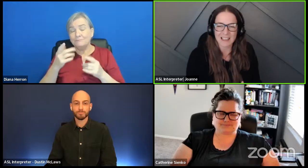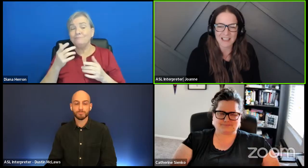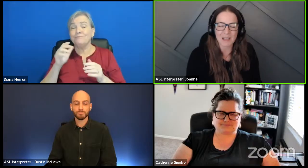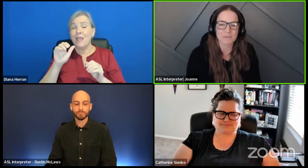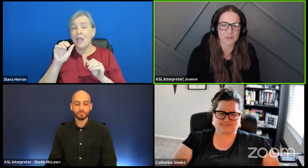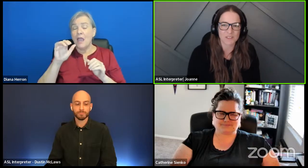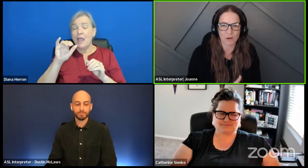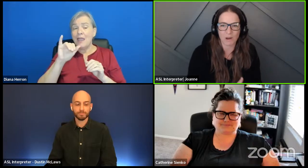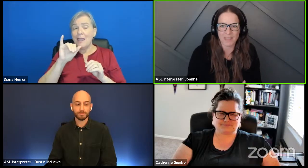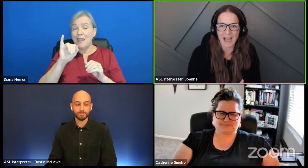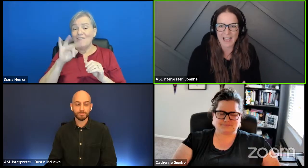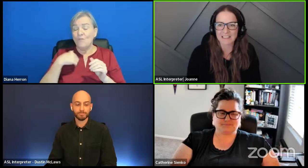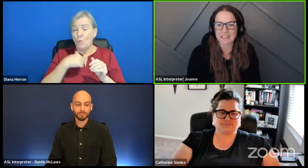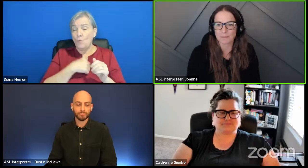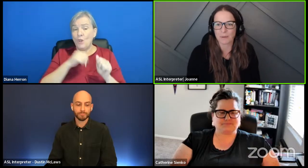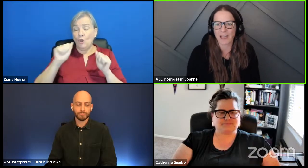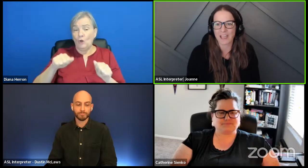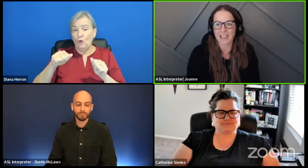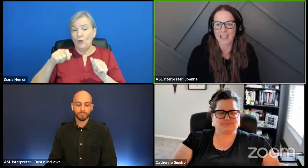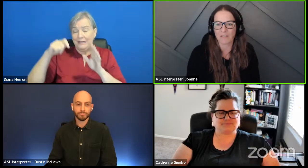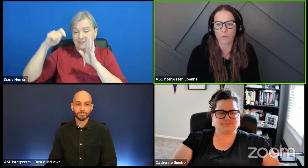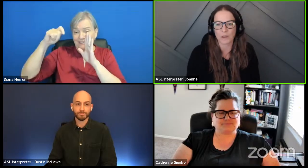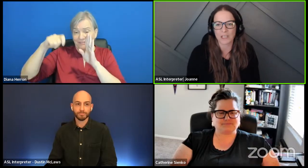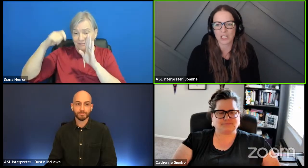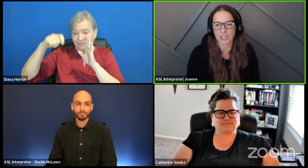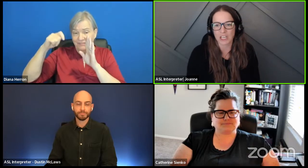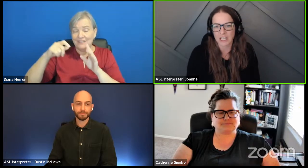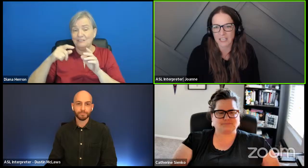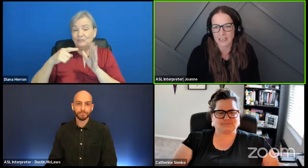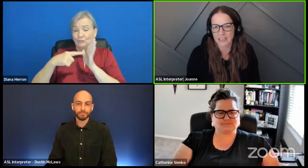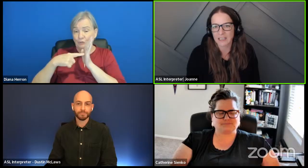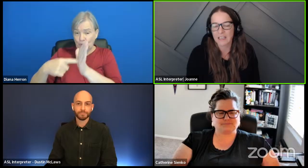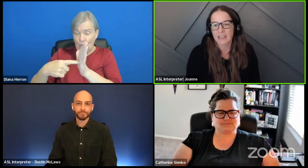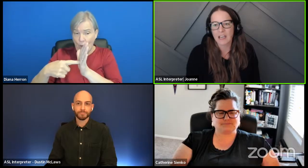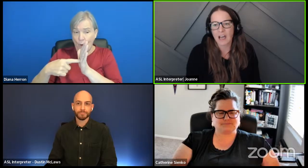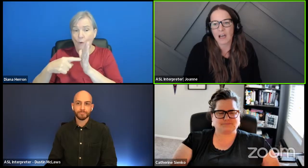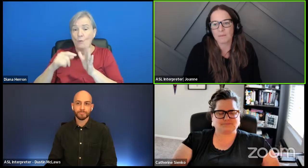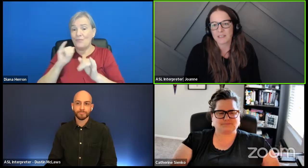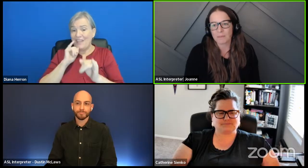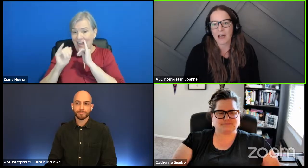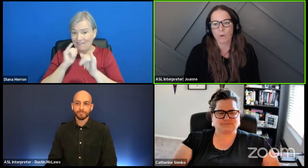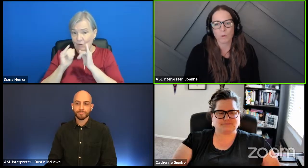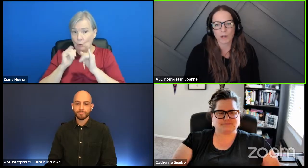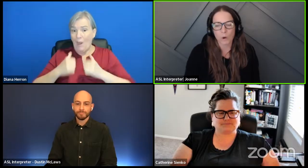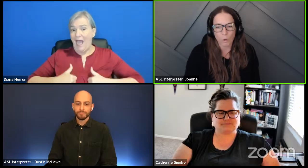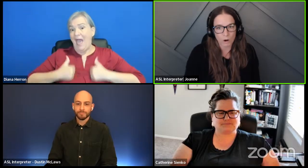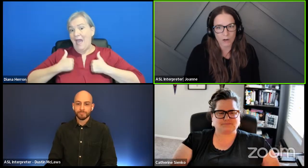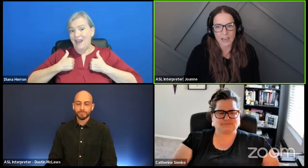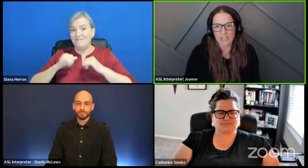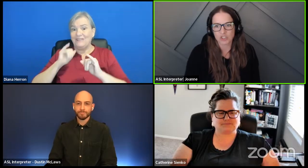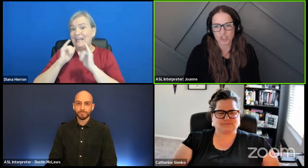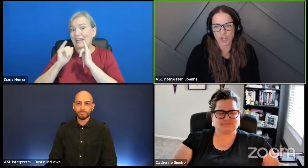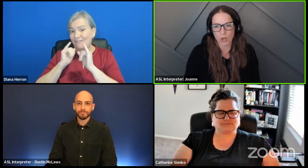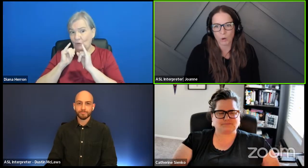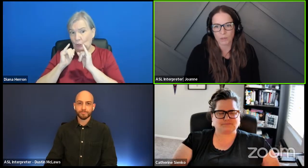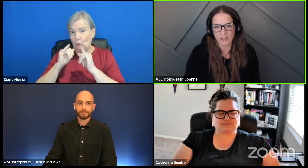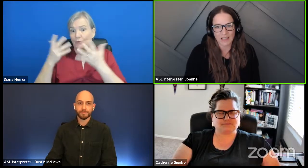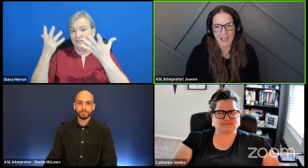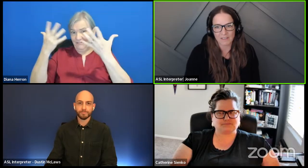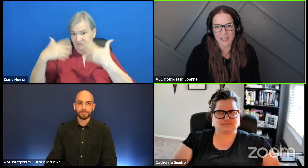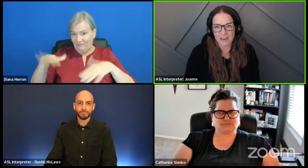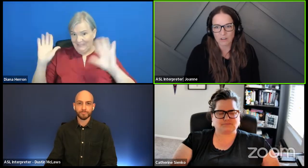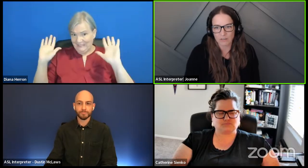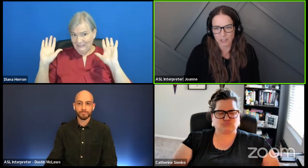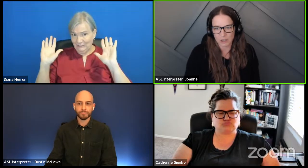So I'm so on that. But if we could somehow record and show